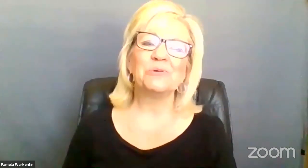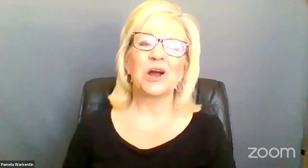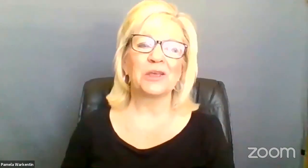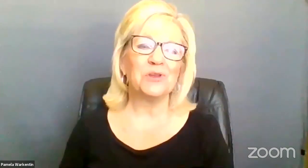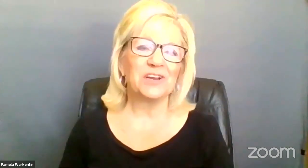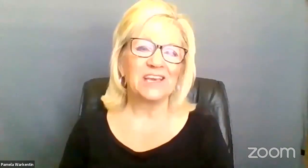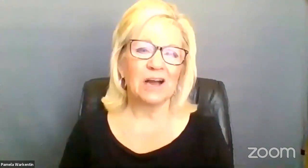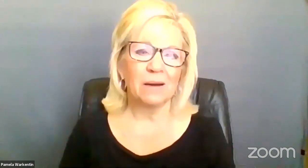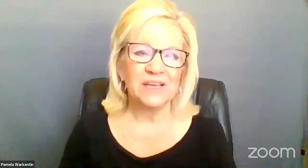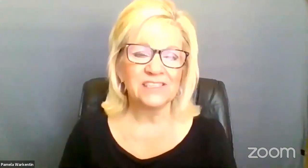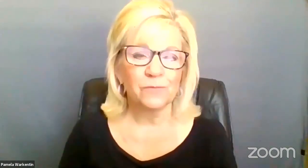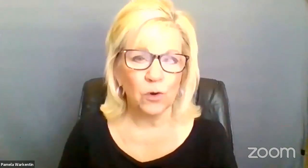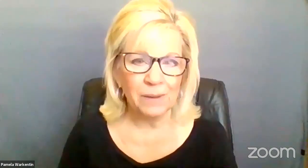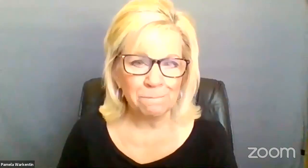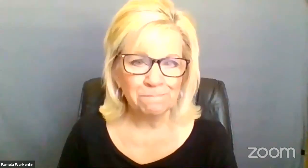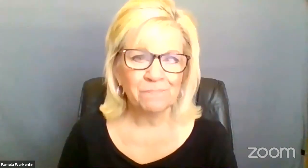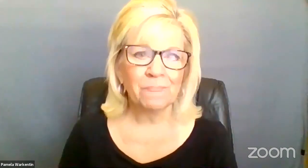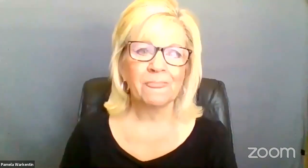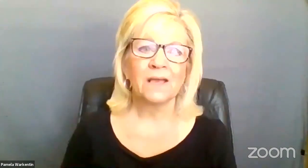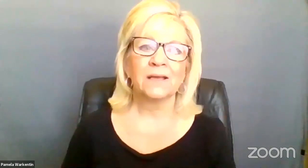our community comments forum.